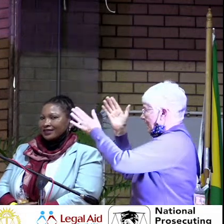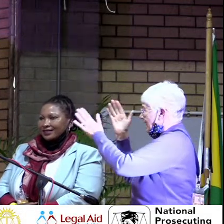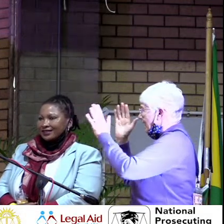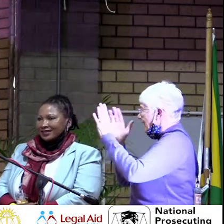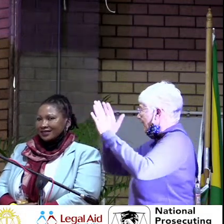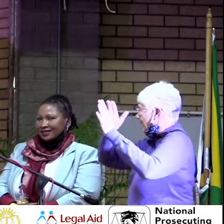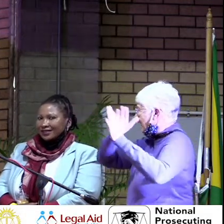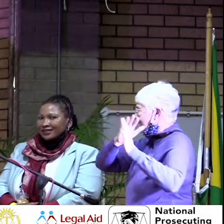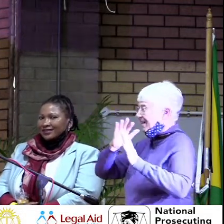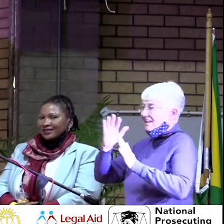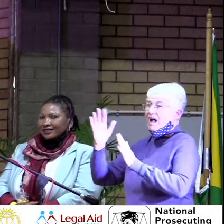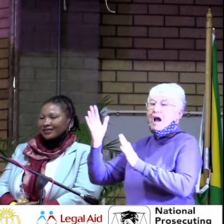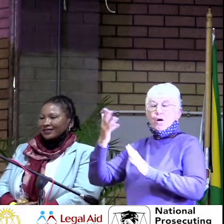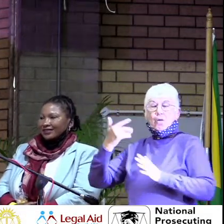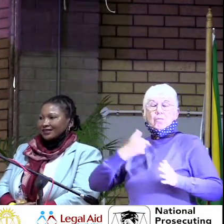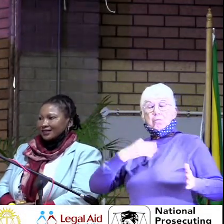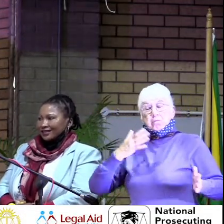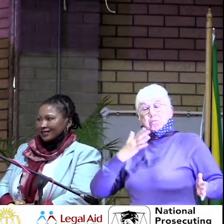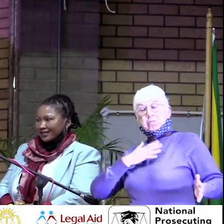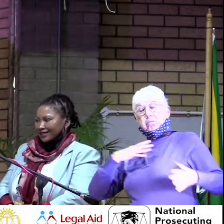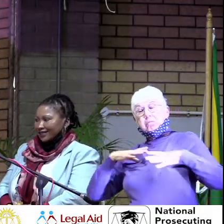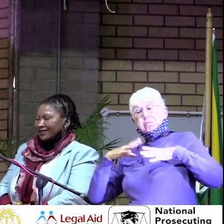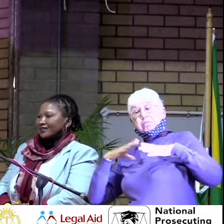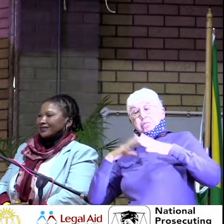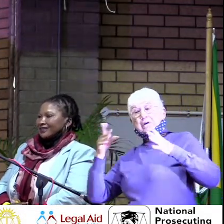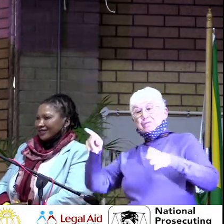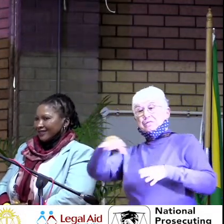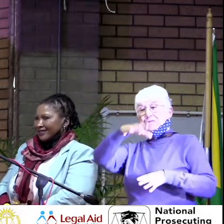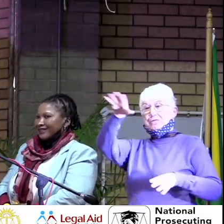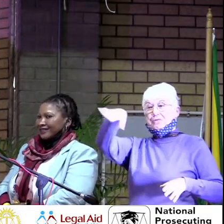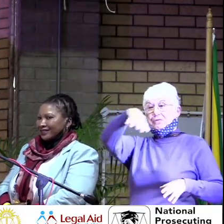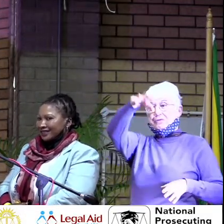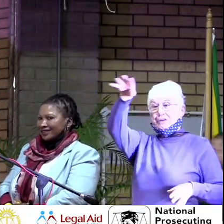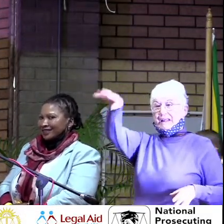make us proud in Delft and hope